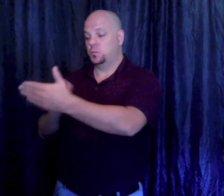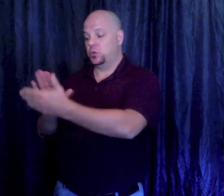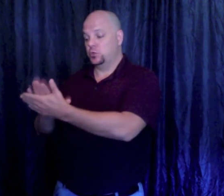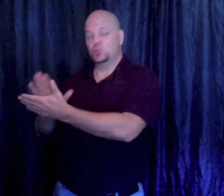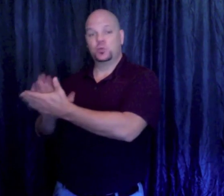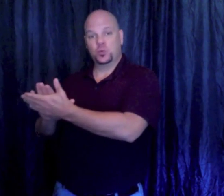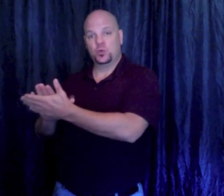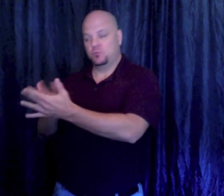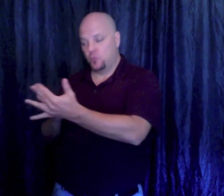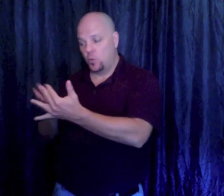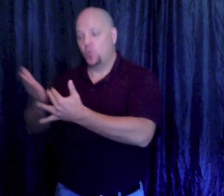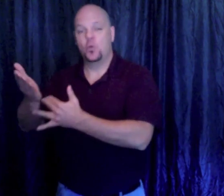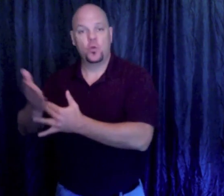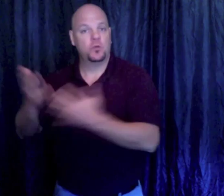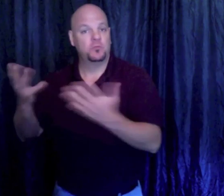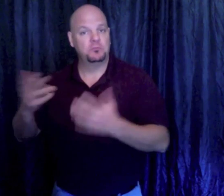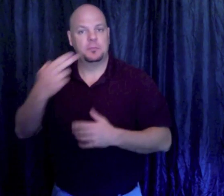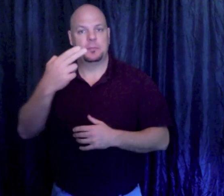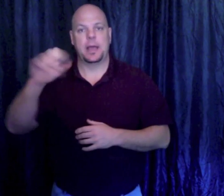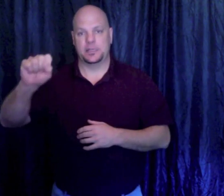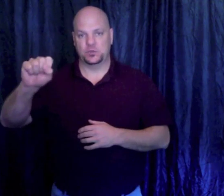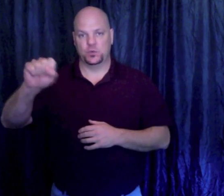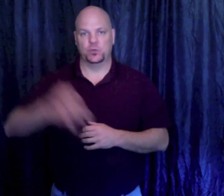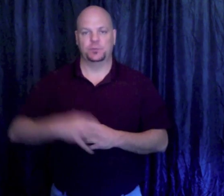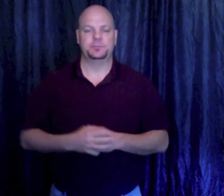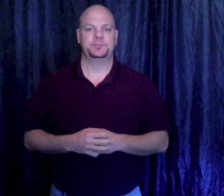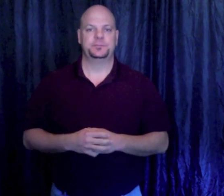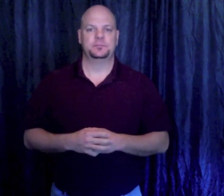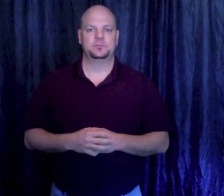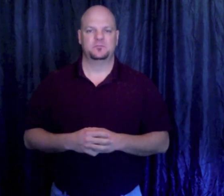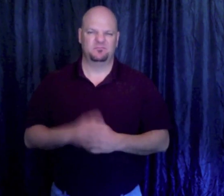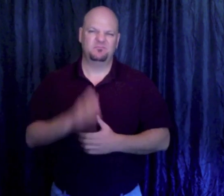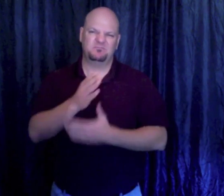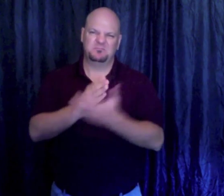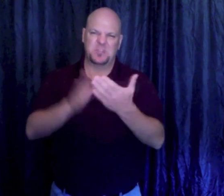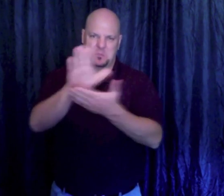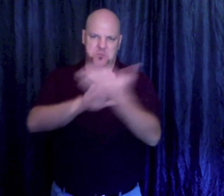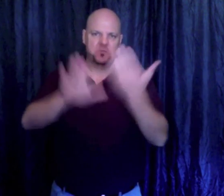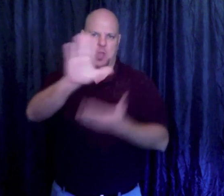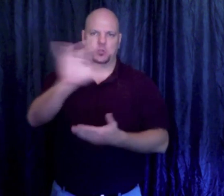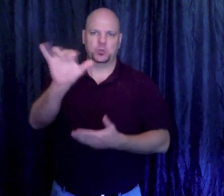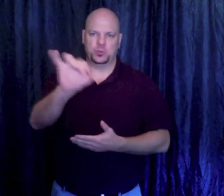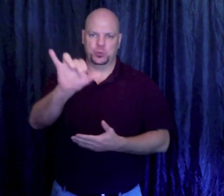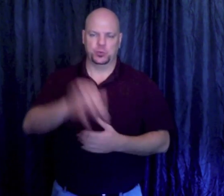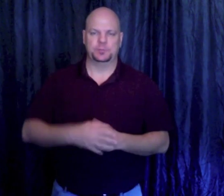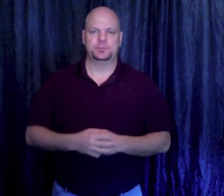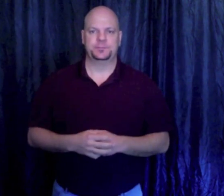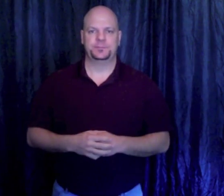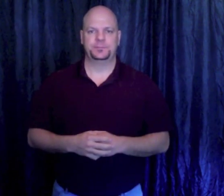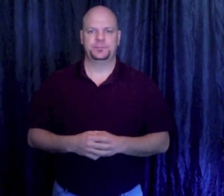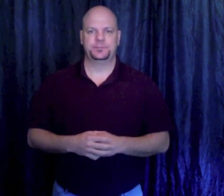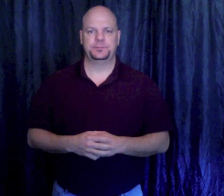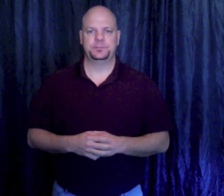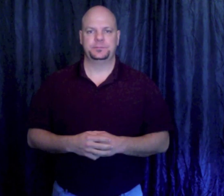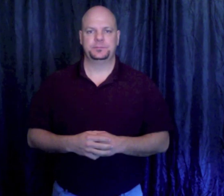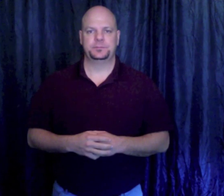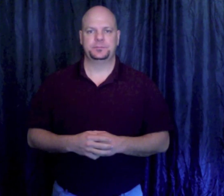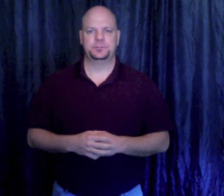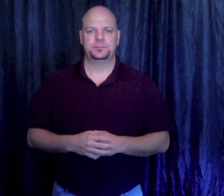to high school, and some college as well. But what we're focusing here on is the public